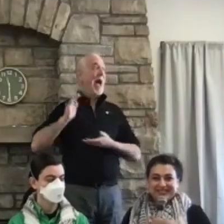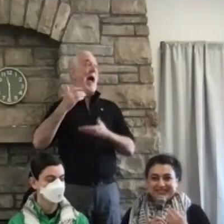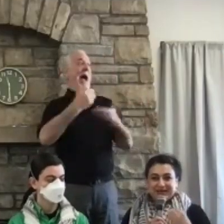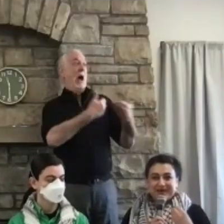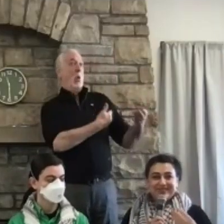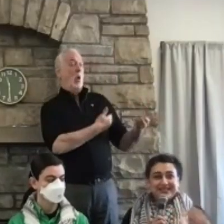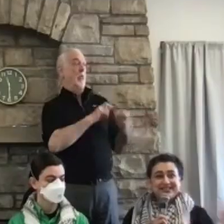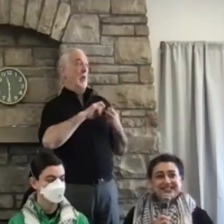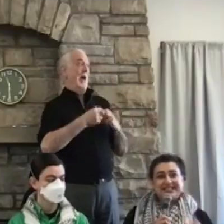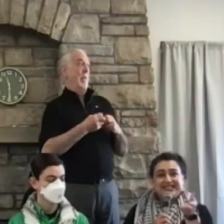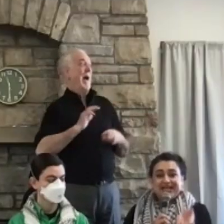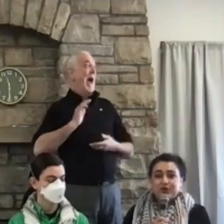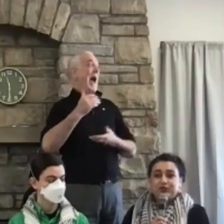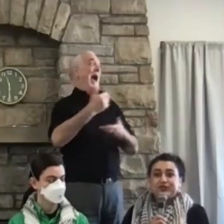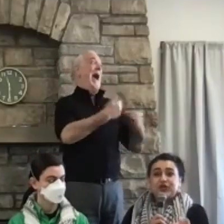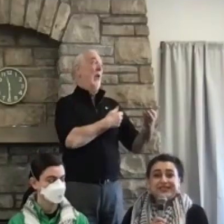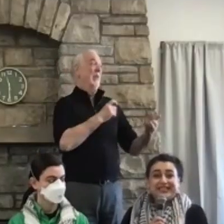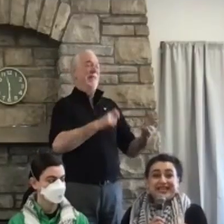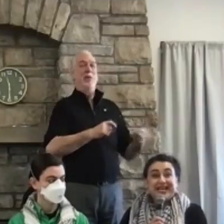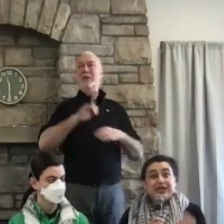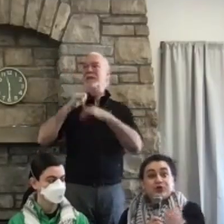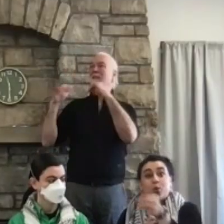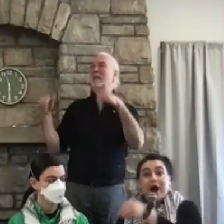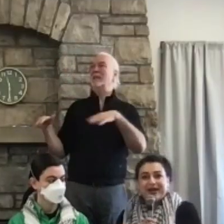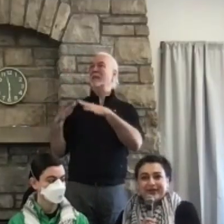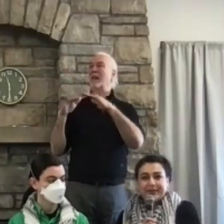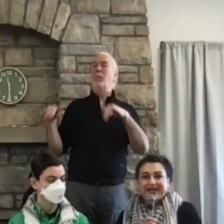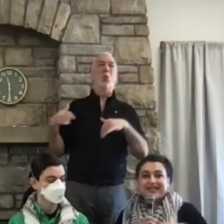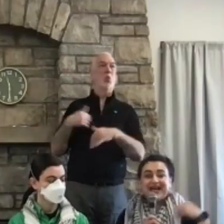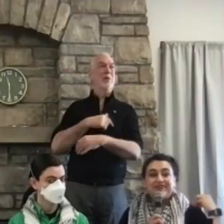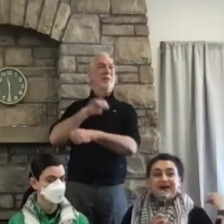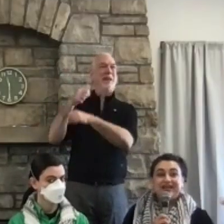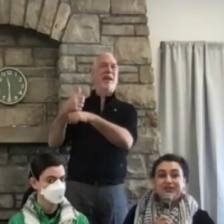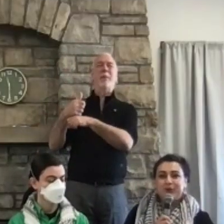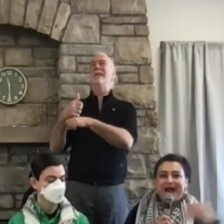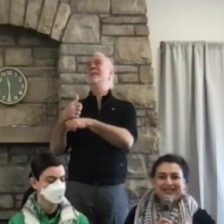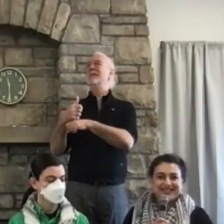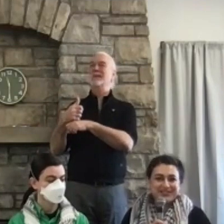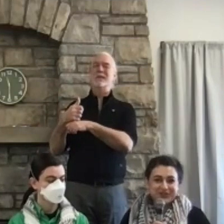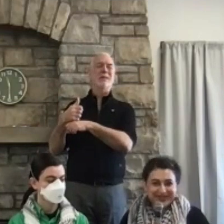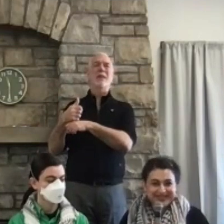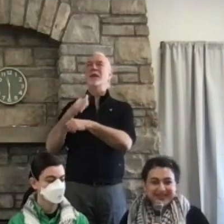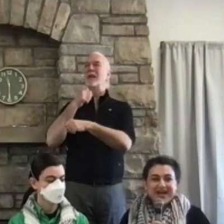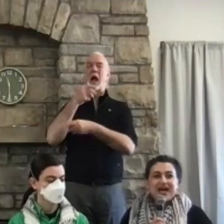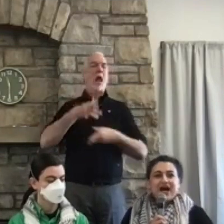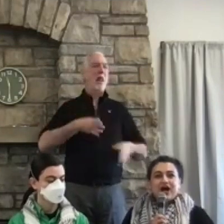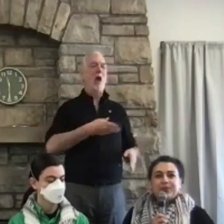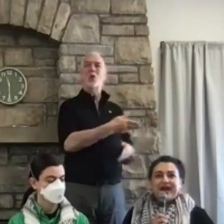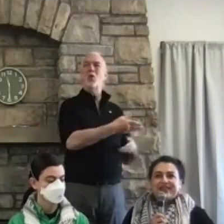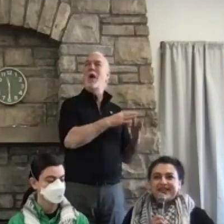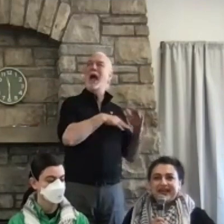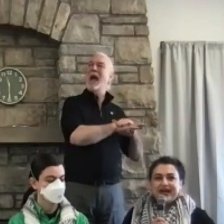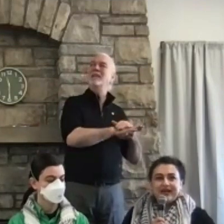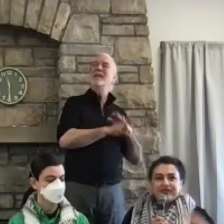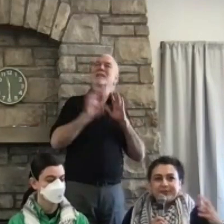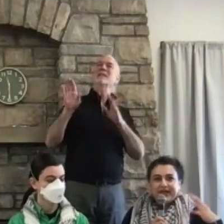up this system, and this is the needs that you've resulted in requiring because I have not given you access to it.